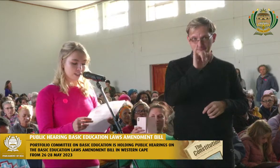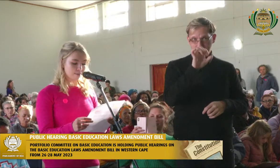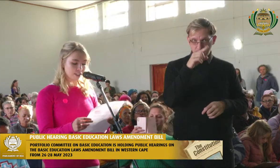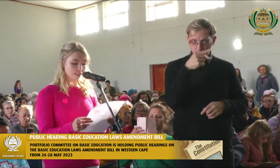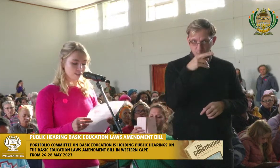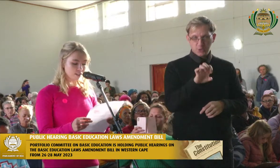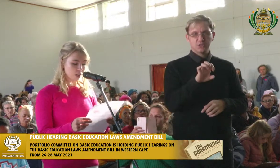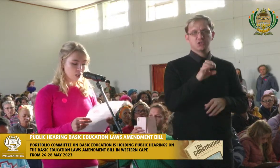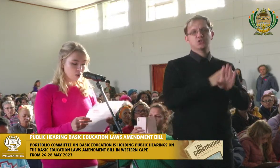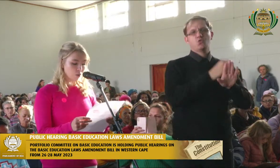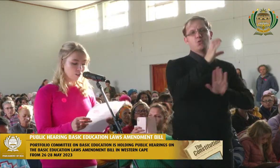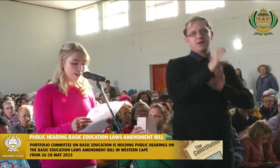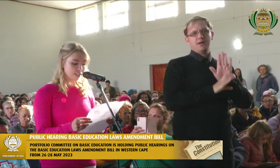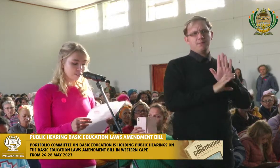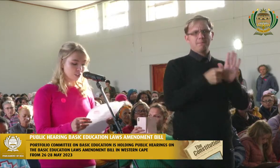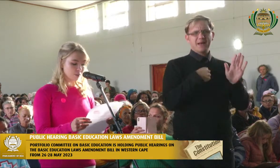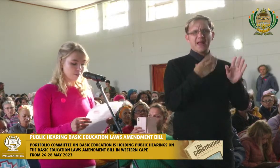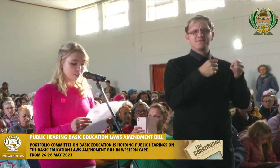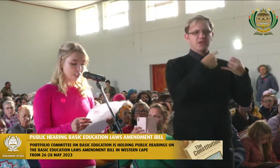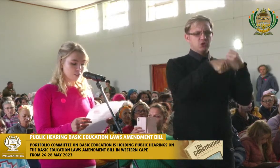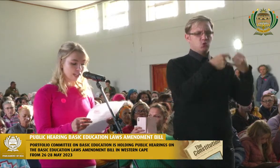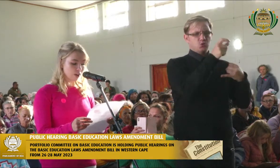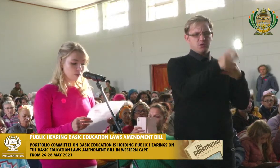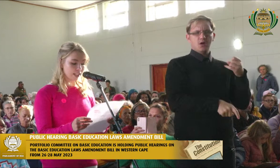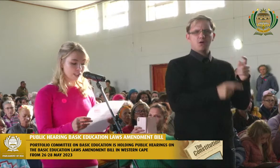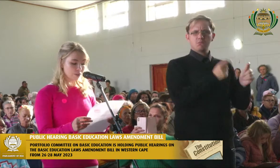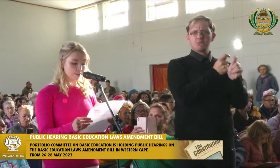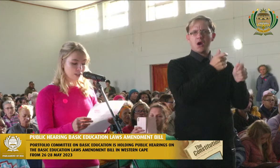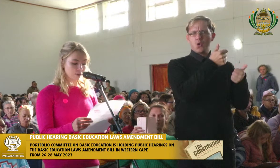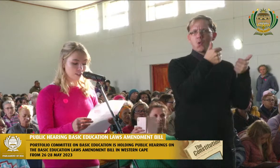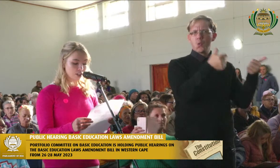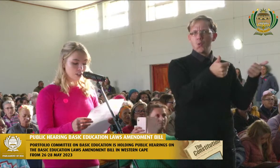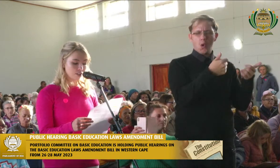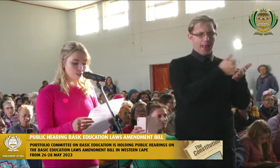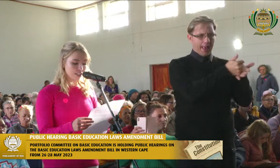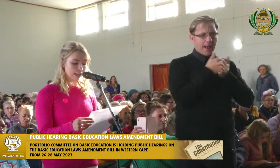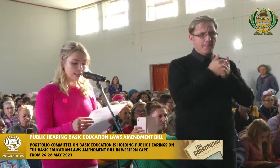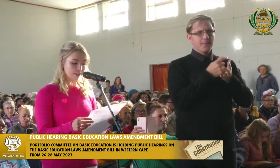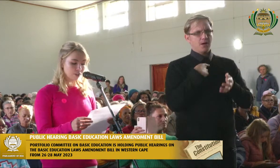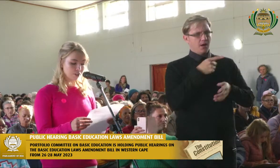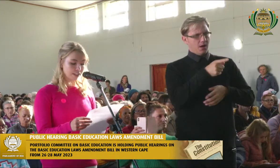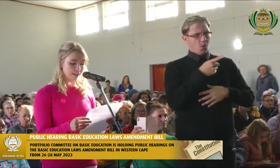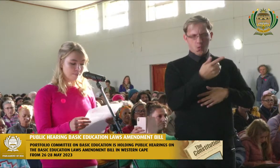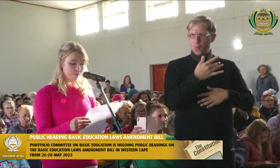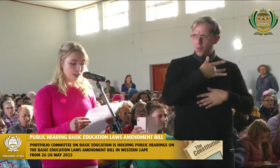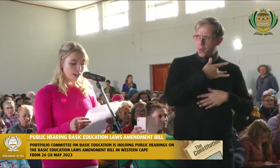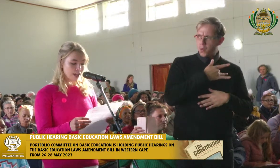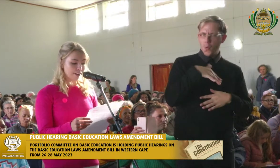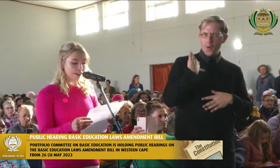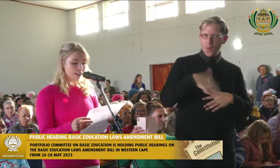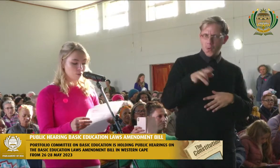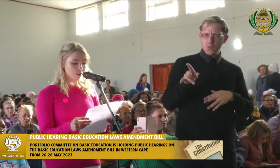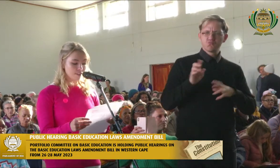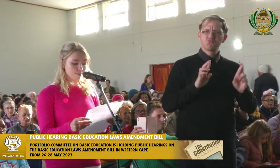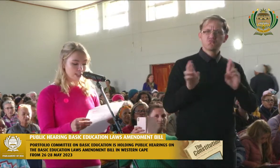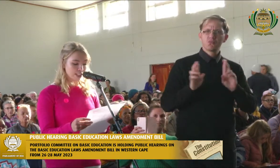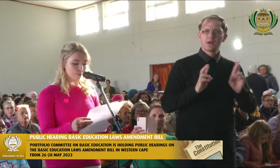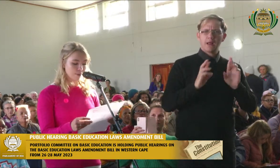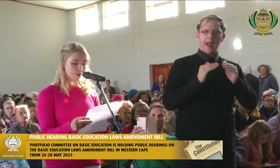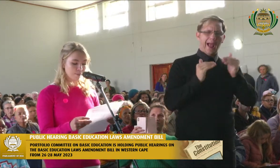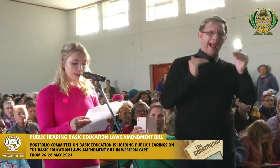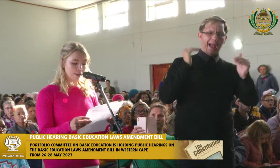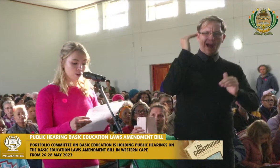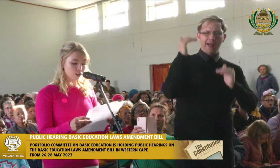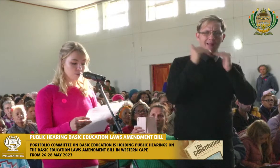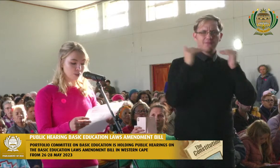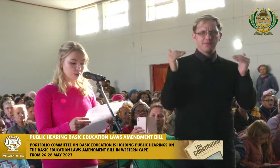with each of my subjects. All of my tutors were impressed with how well equipped I was to do this high-level curriculum. I credit all of this praise